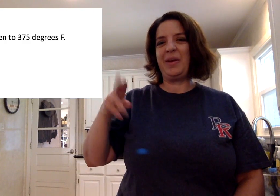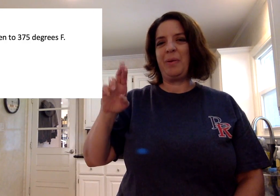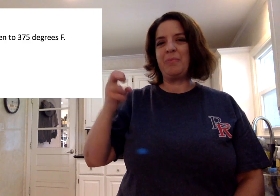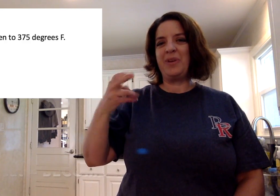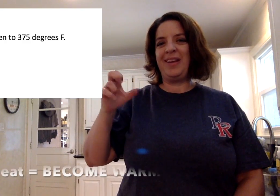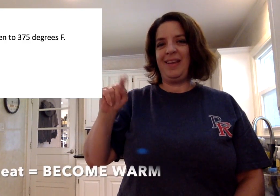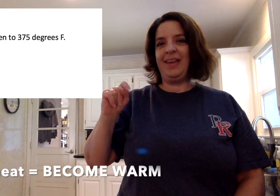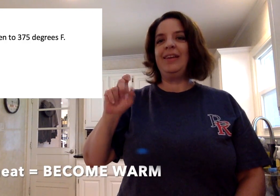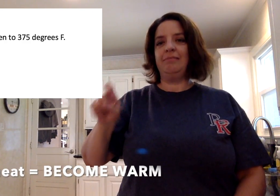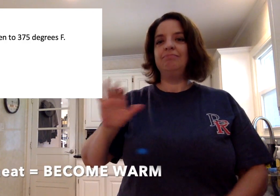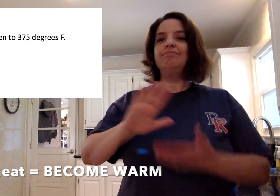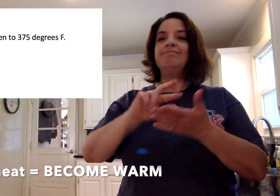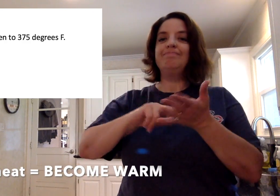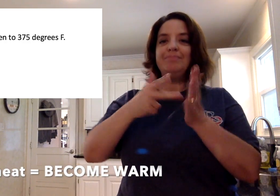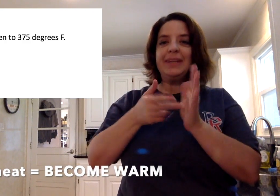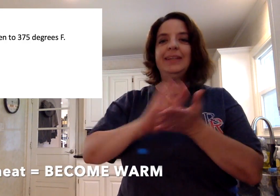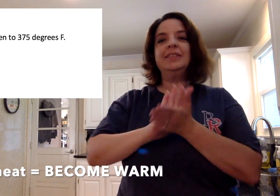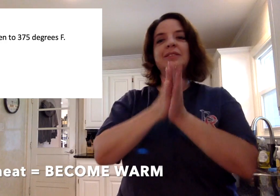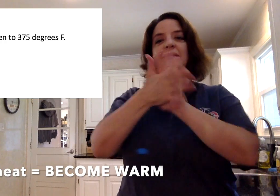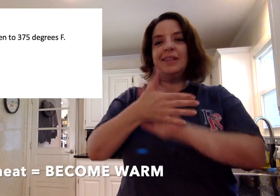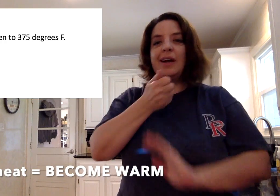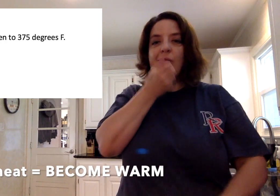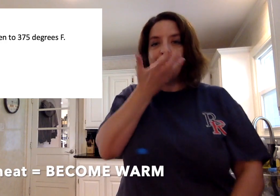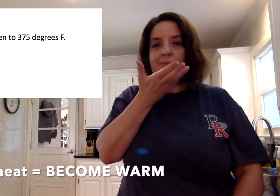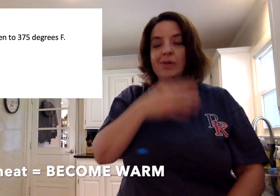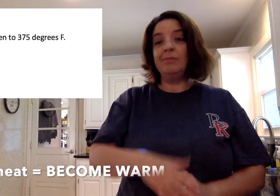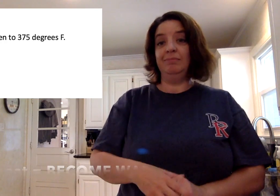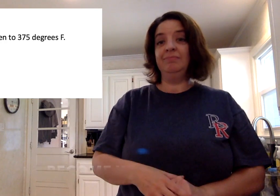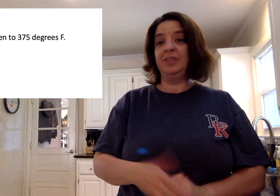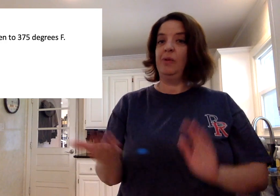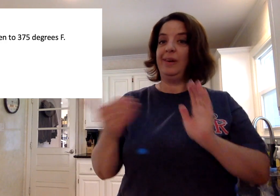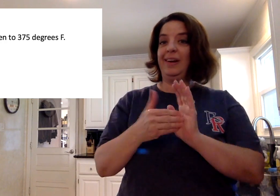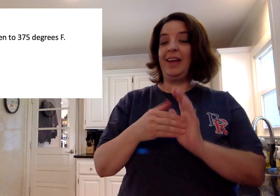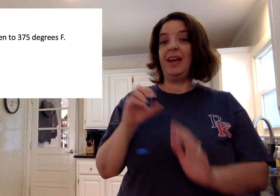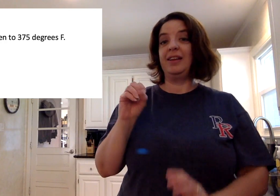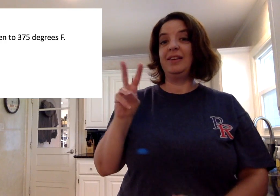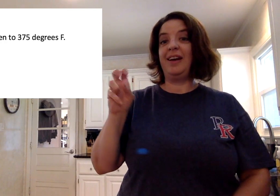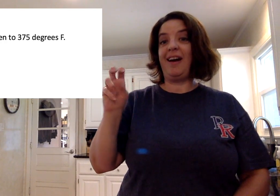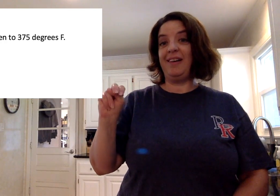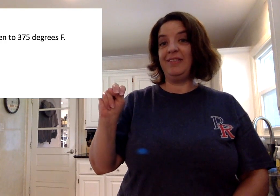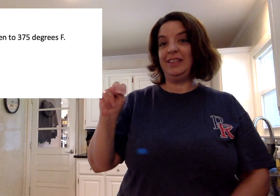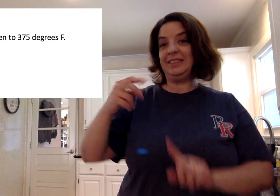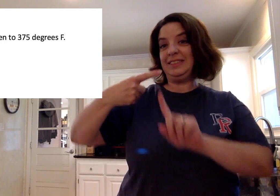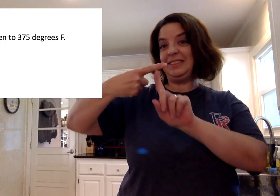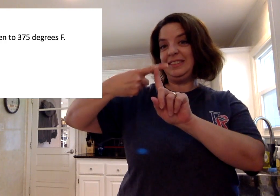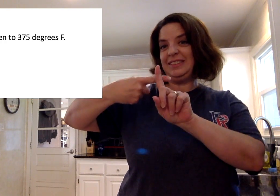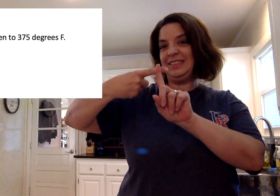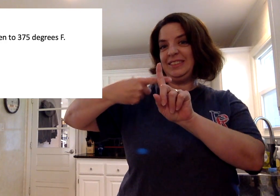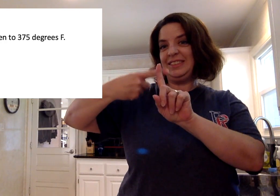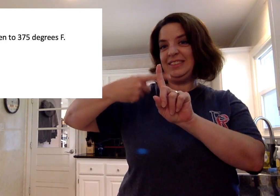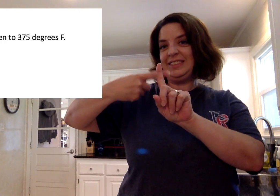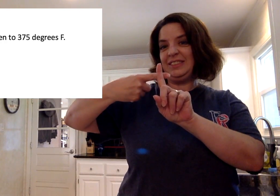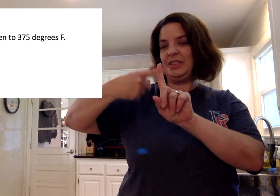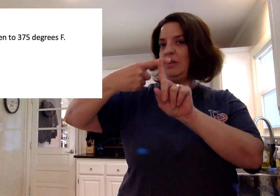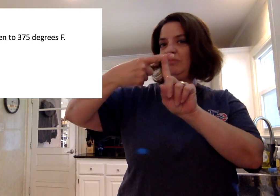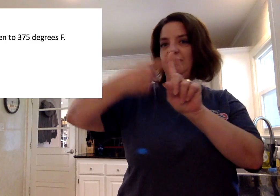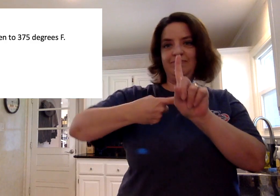up. So preheat really means to become warm. All right, so here it is again. Oven, temperature,